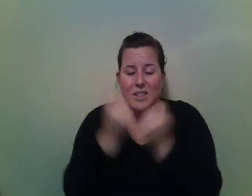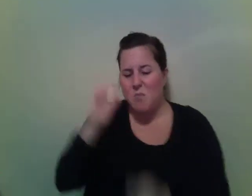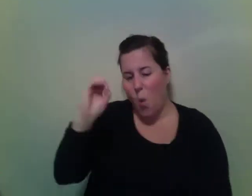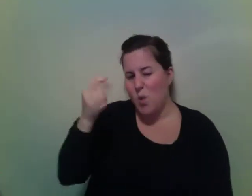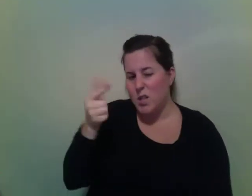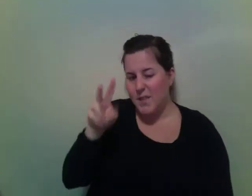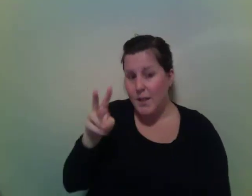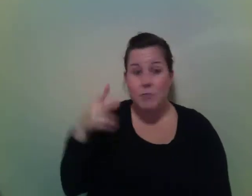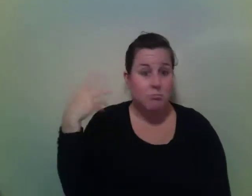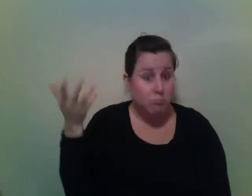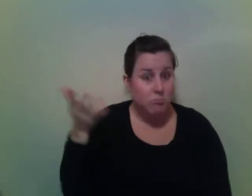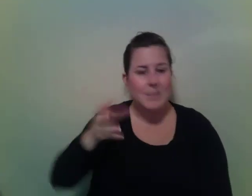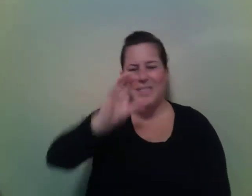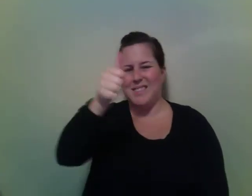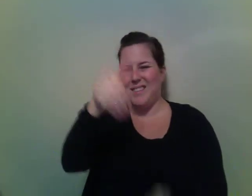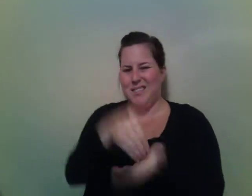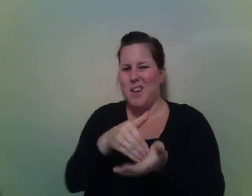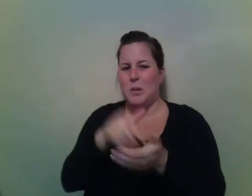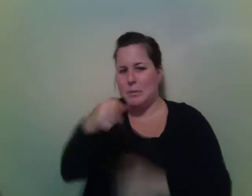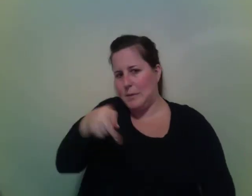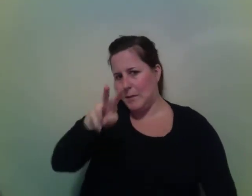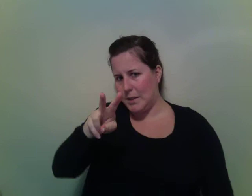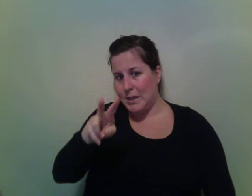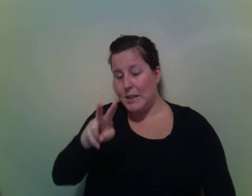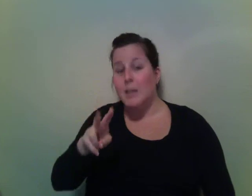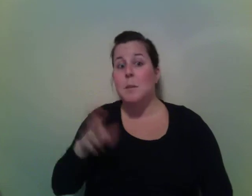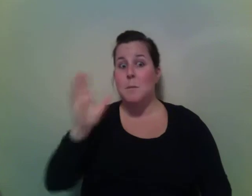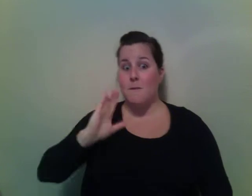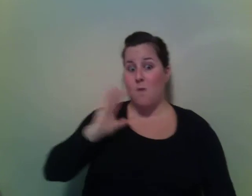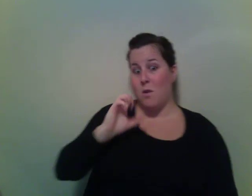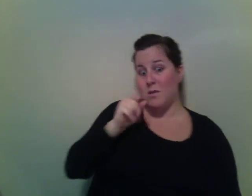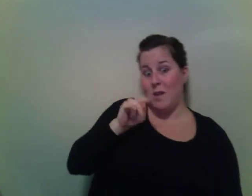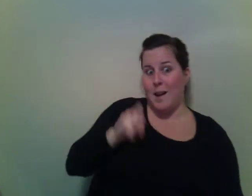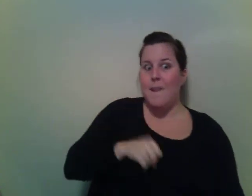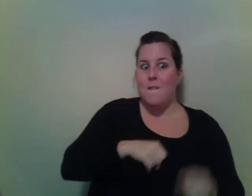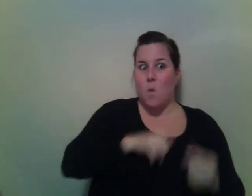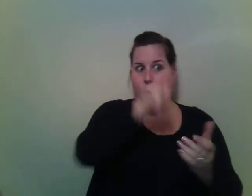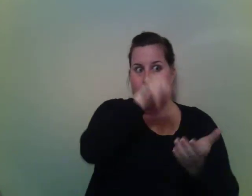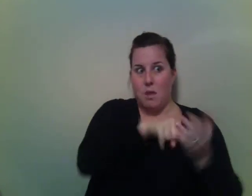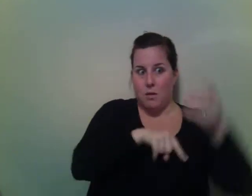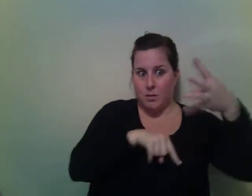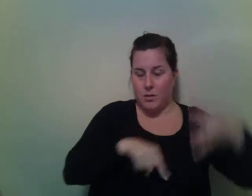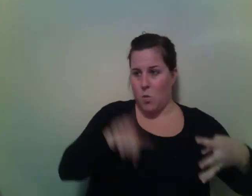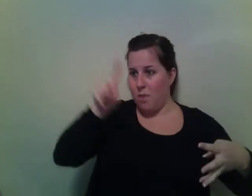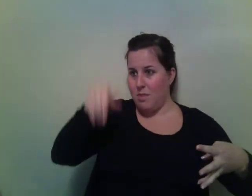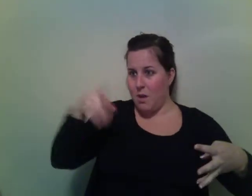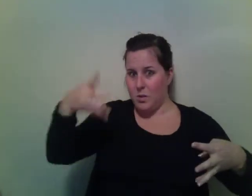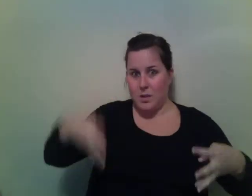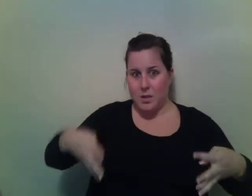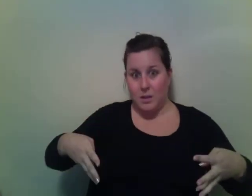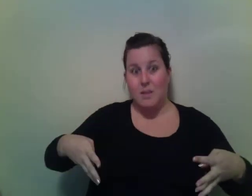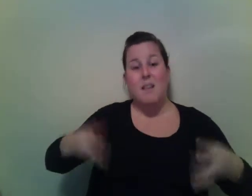And those two legs that were at 1,000 when you were an executive now need to climb up to 4,000